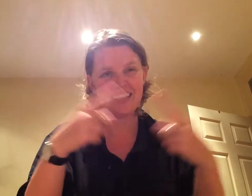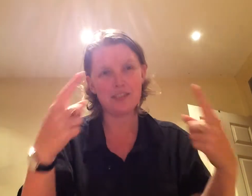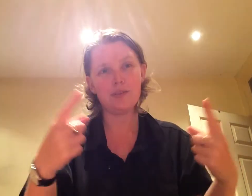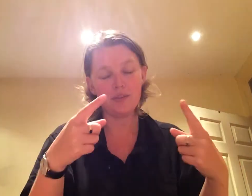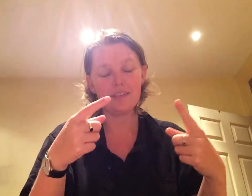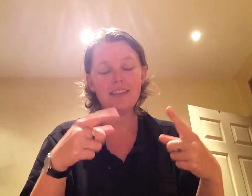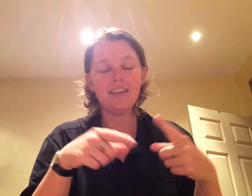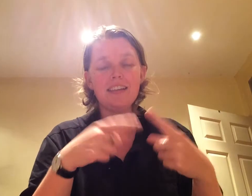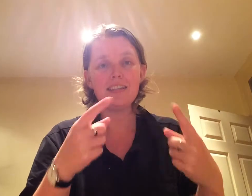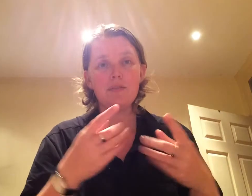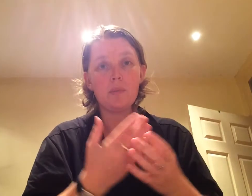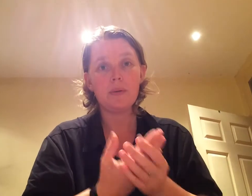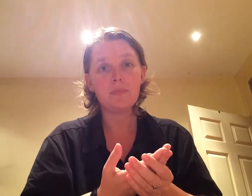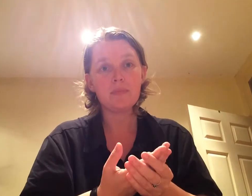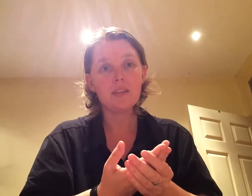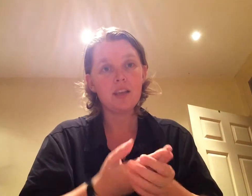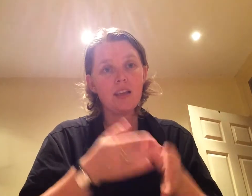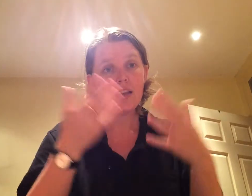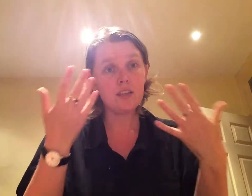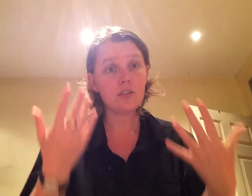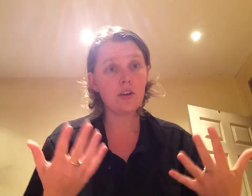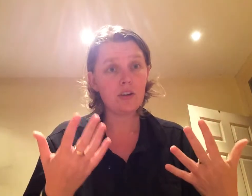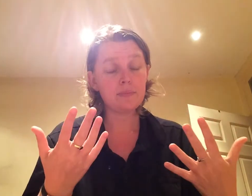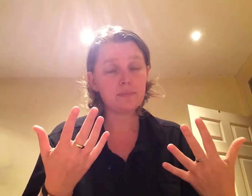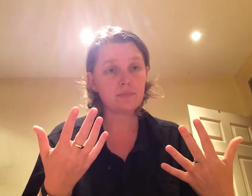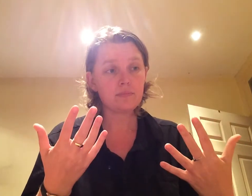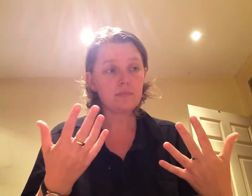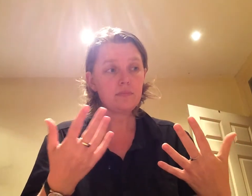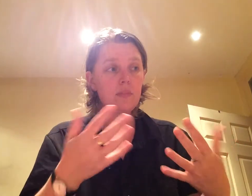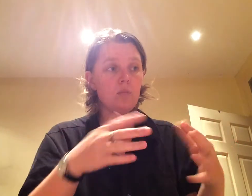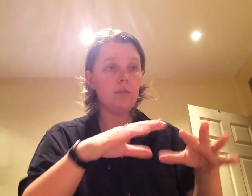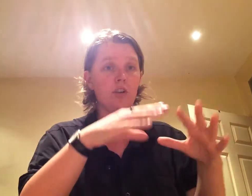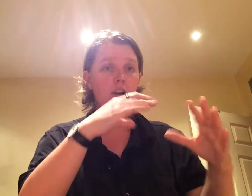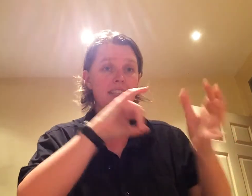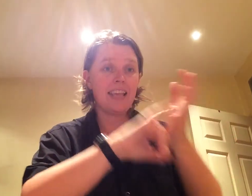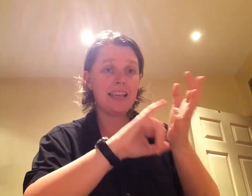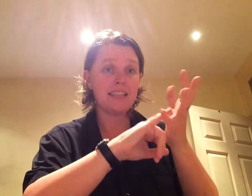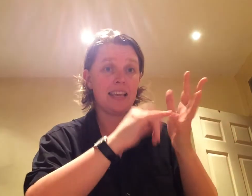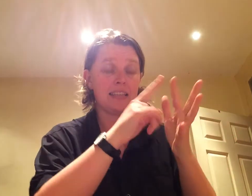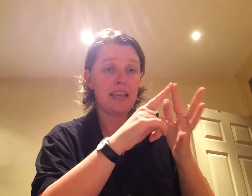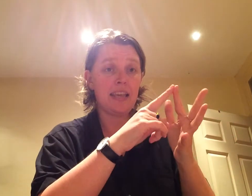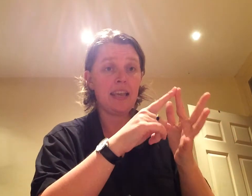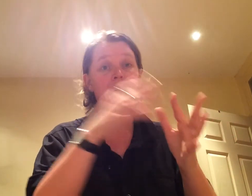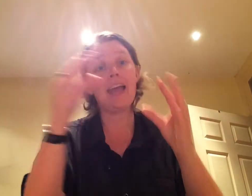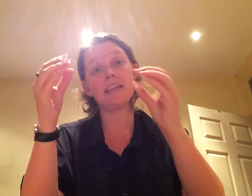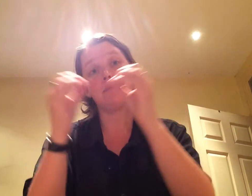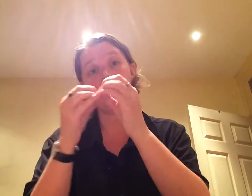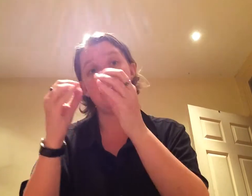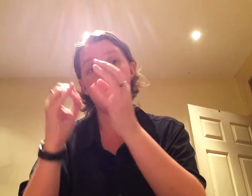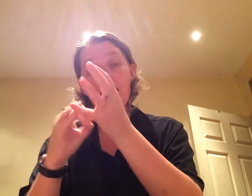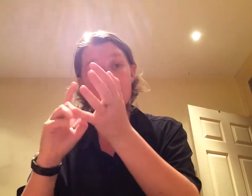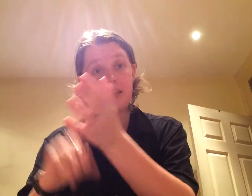a different one. So we've got SSE and